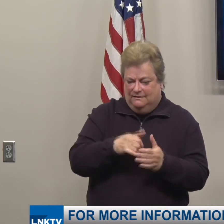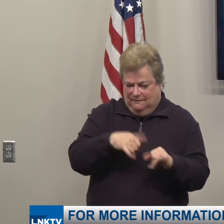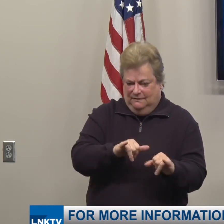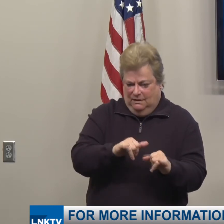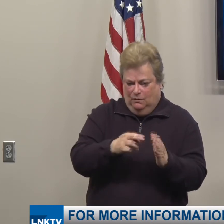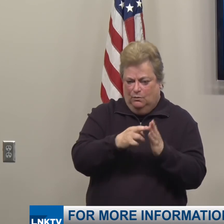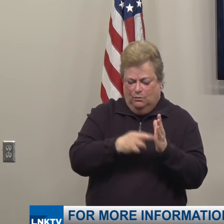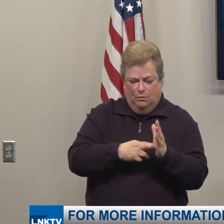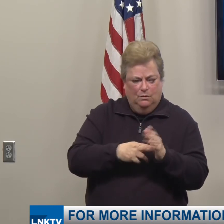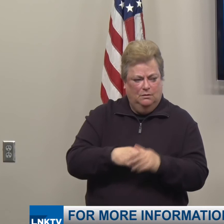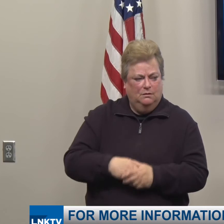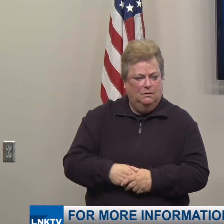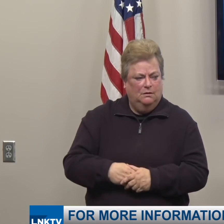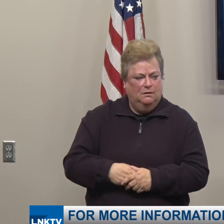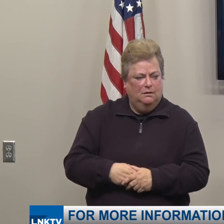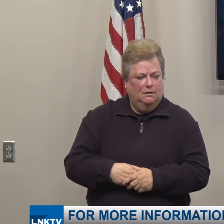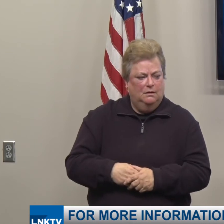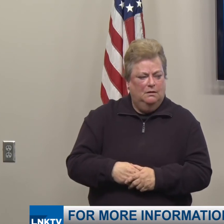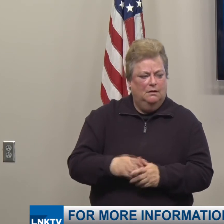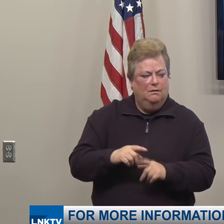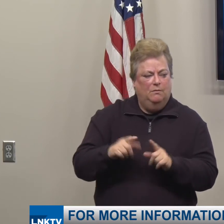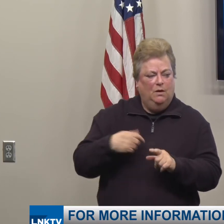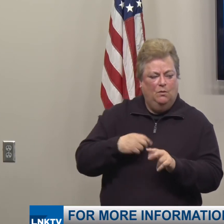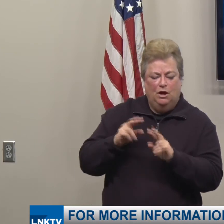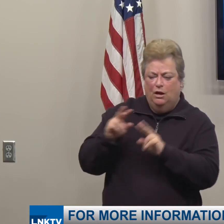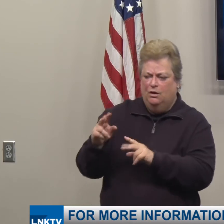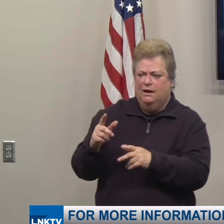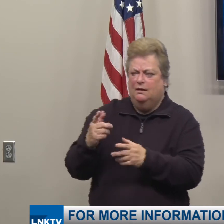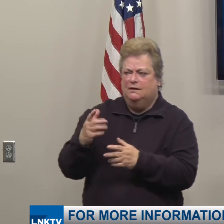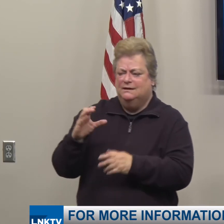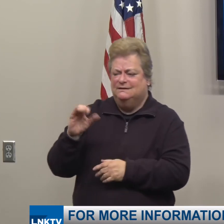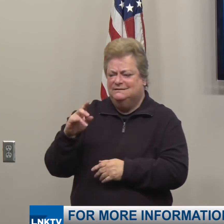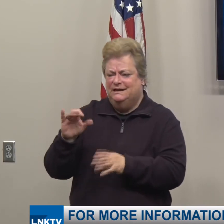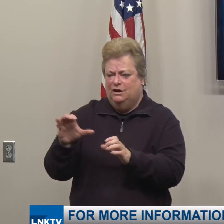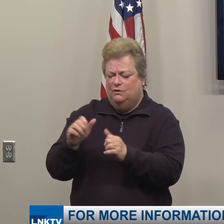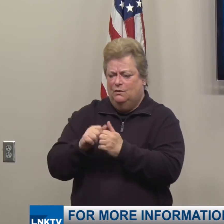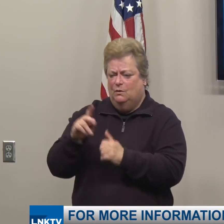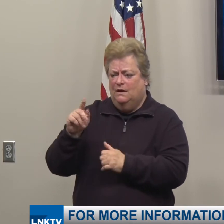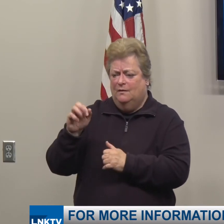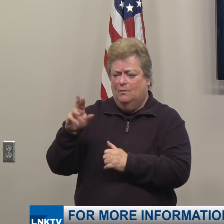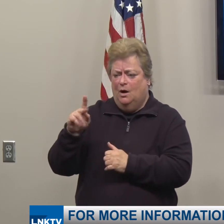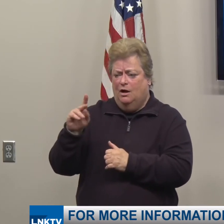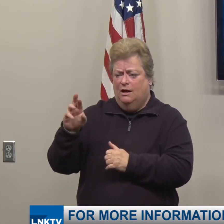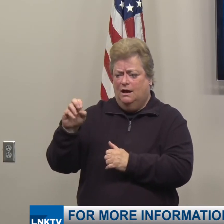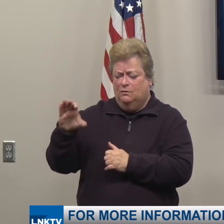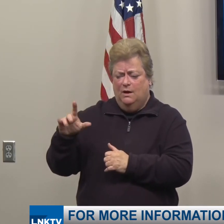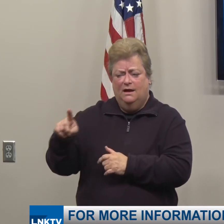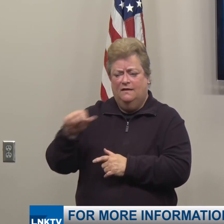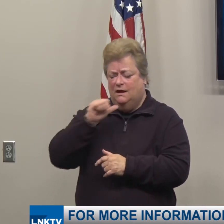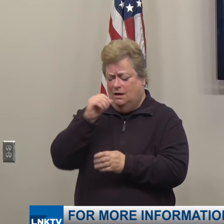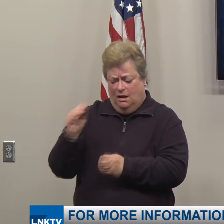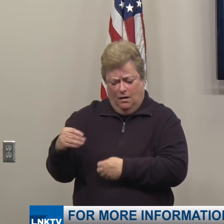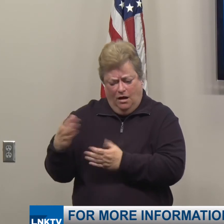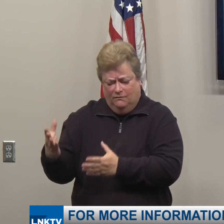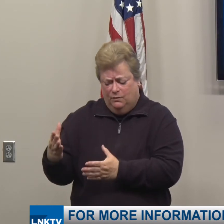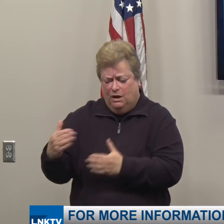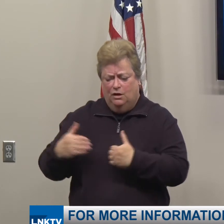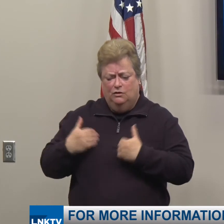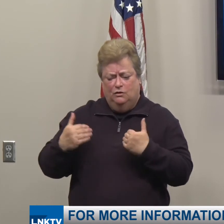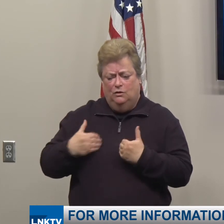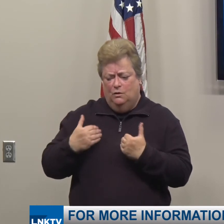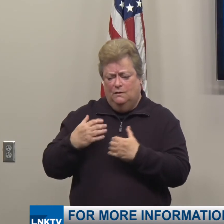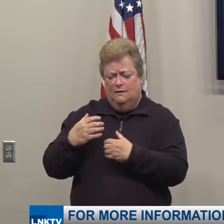case. And then we've looked at what does the city do with Parks and Rec. They do not offer youth baseball